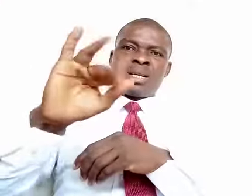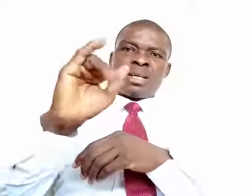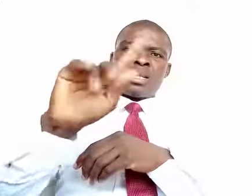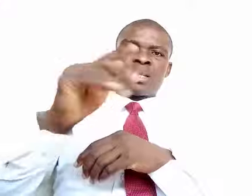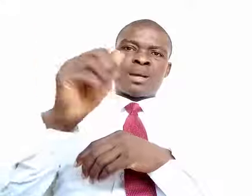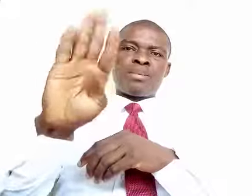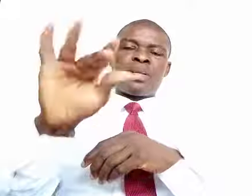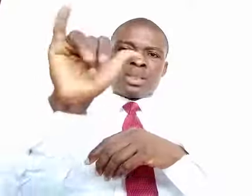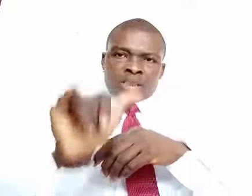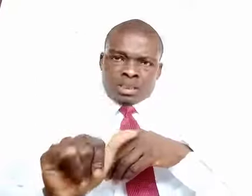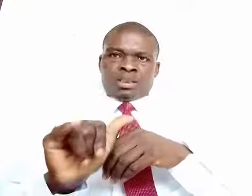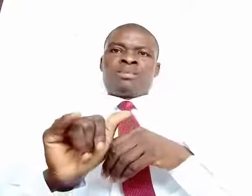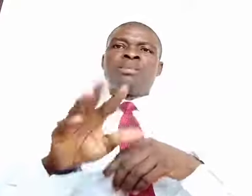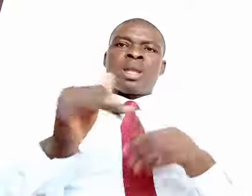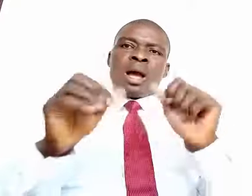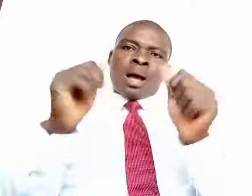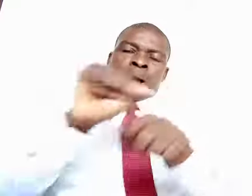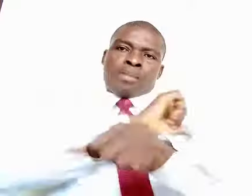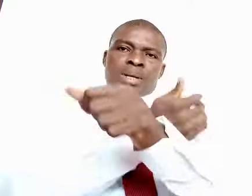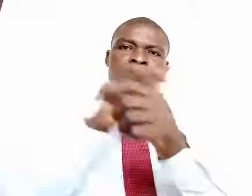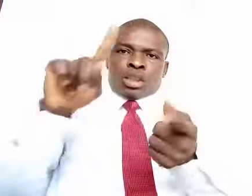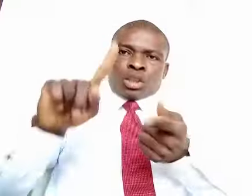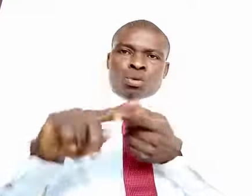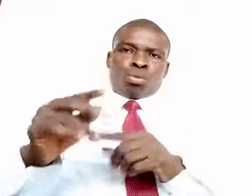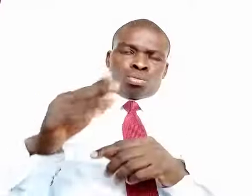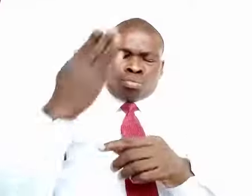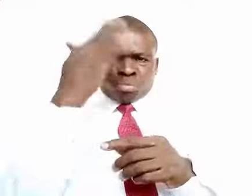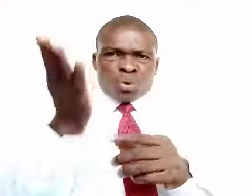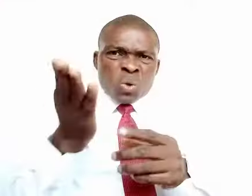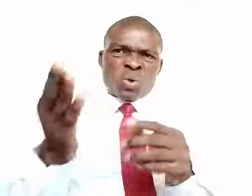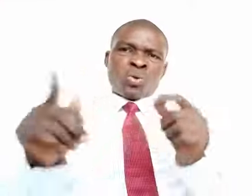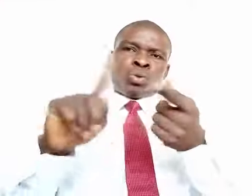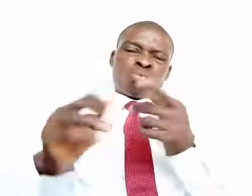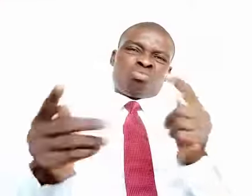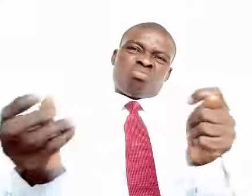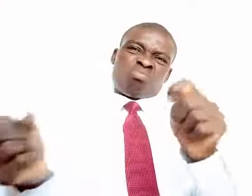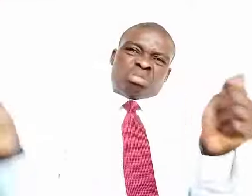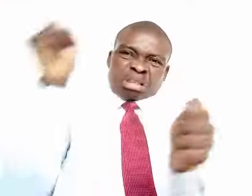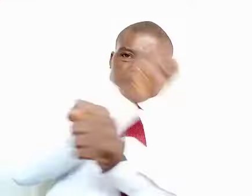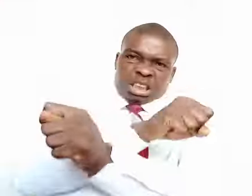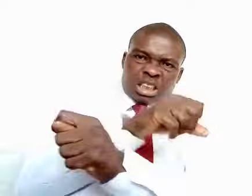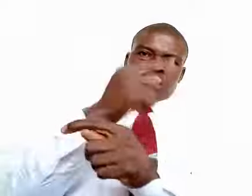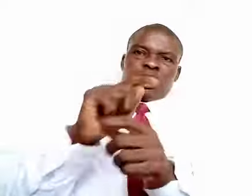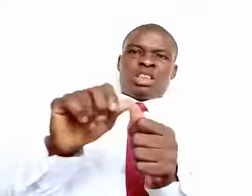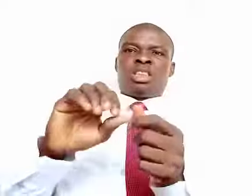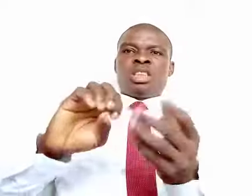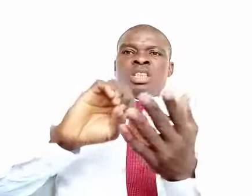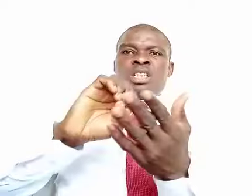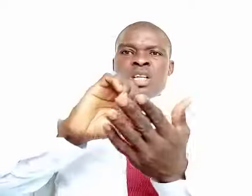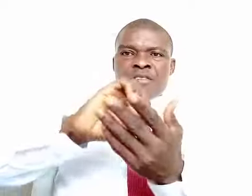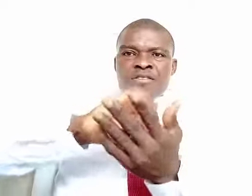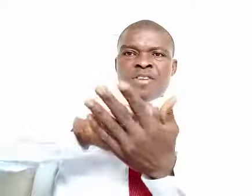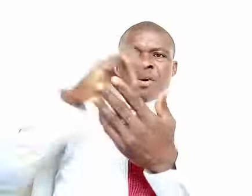to stimuli or change in the environment. If you mistakenly touch a hot object with your